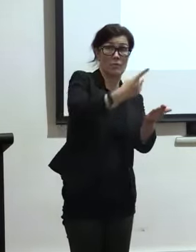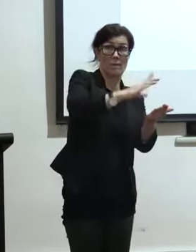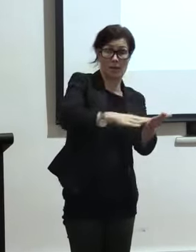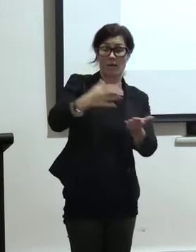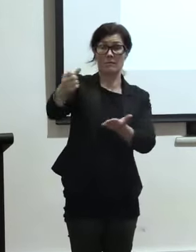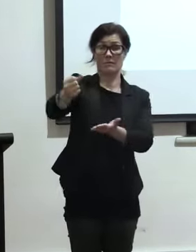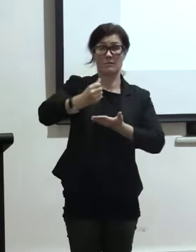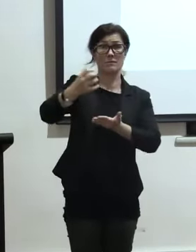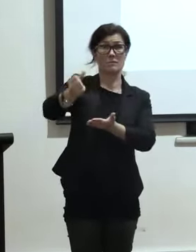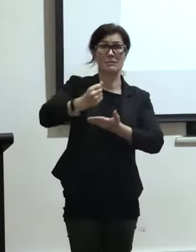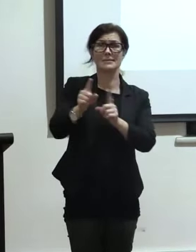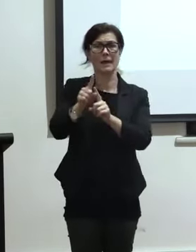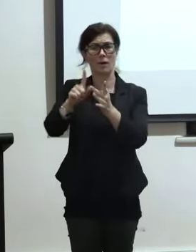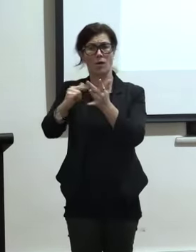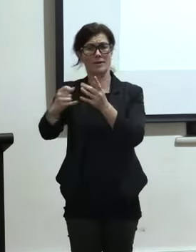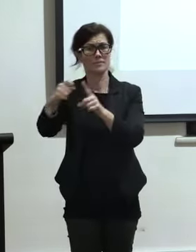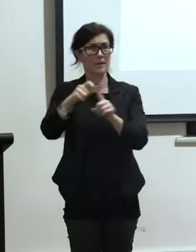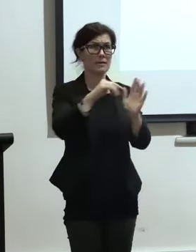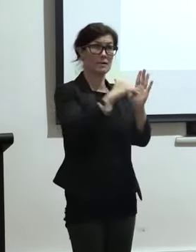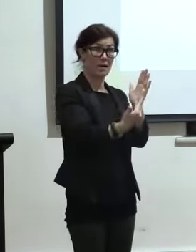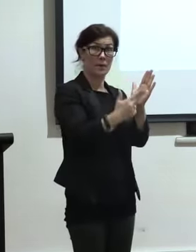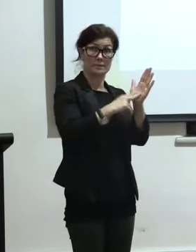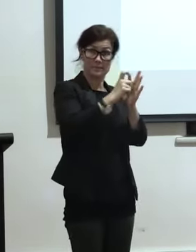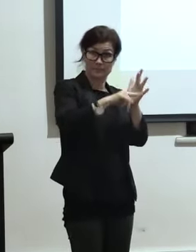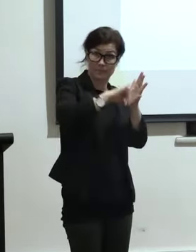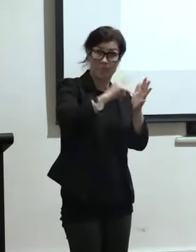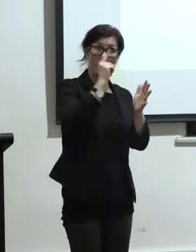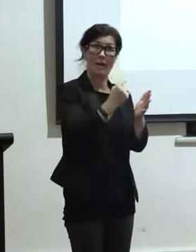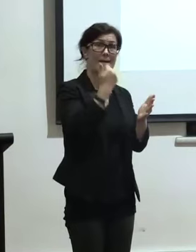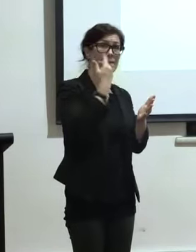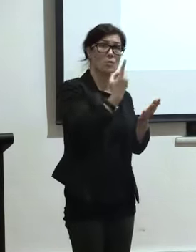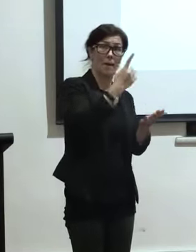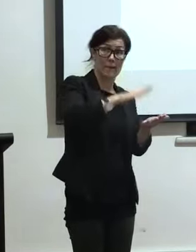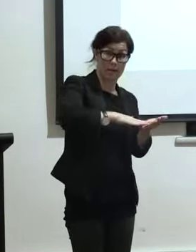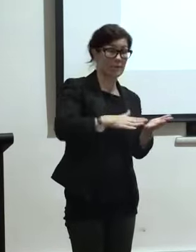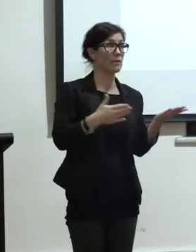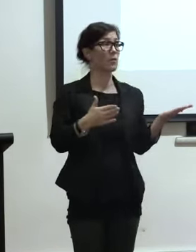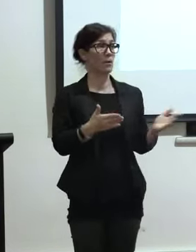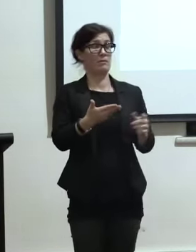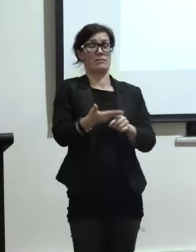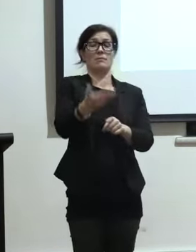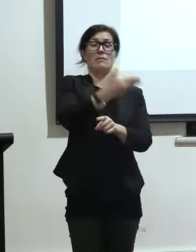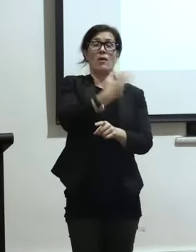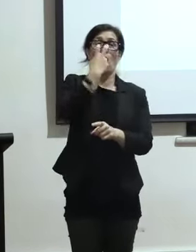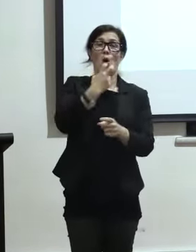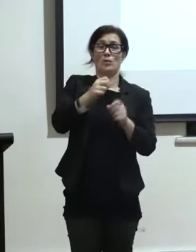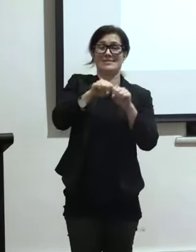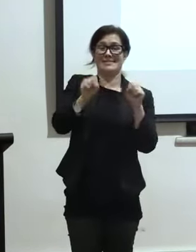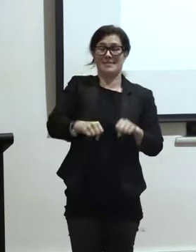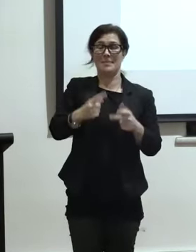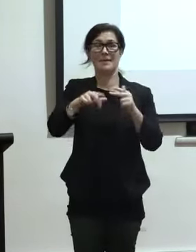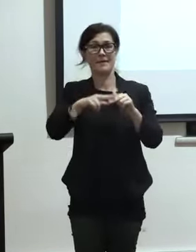So, in the Victorian system, prior to the NDIS, if you were not self-managing, if you